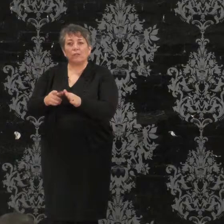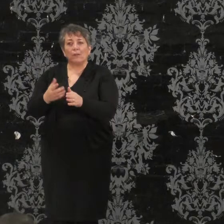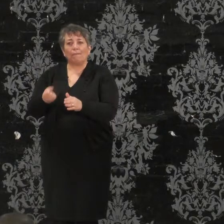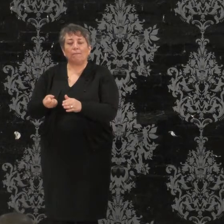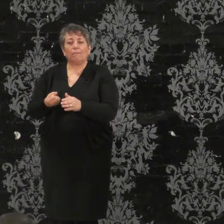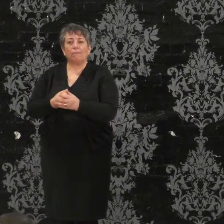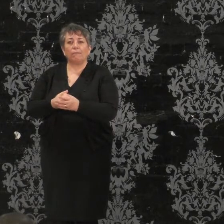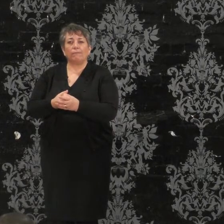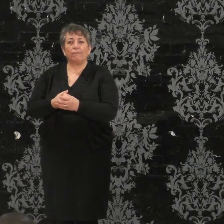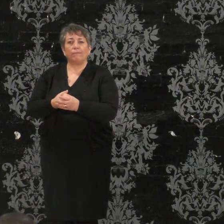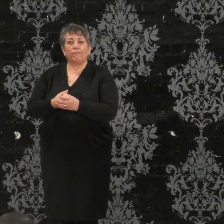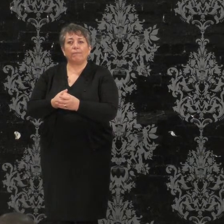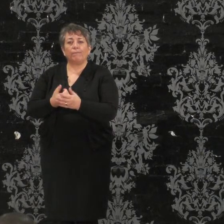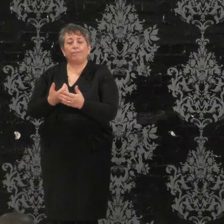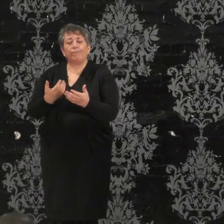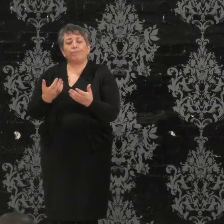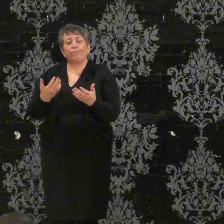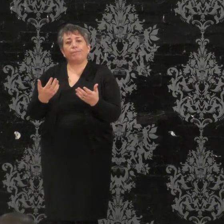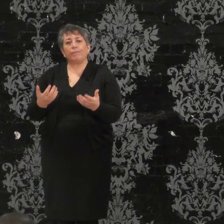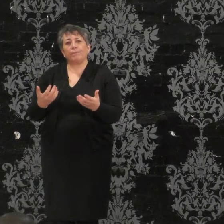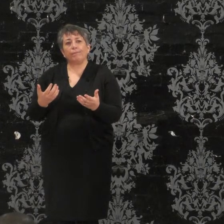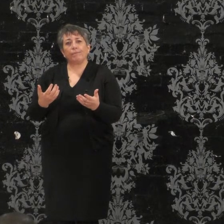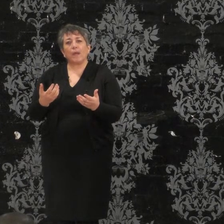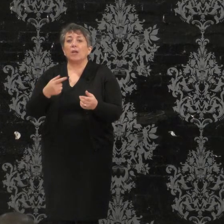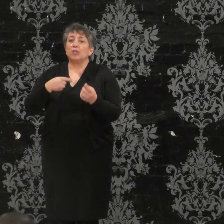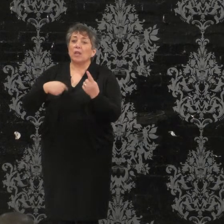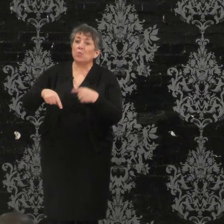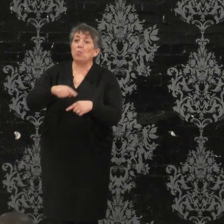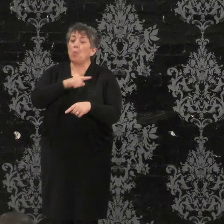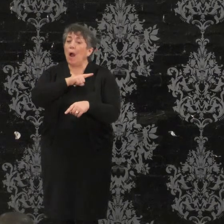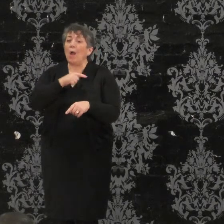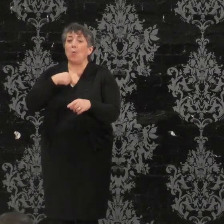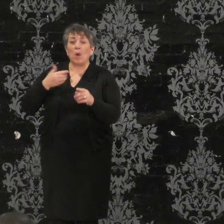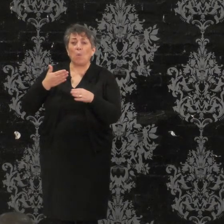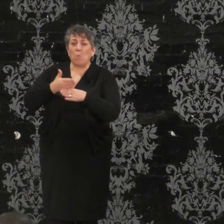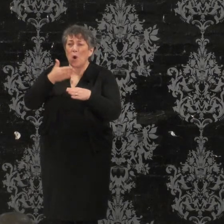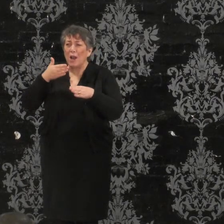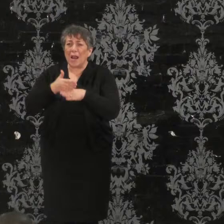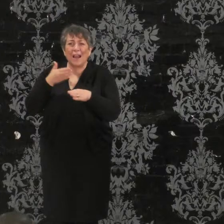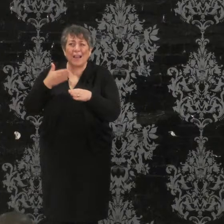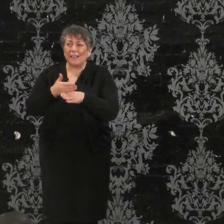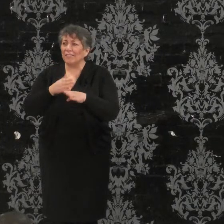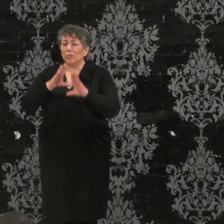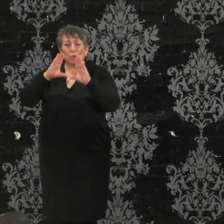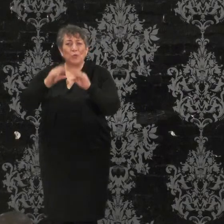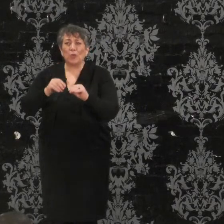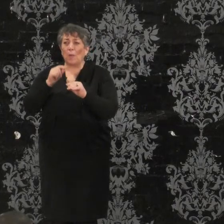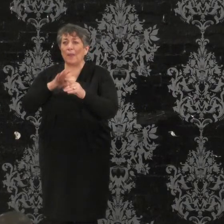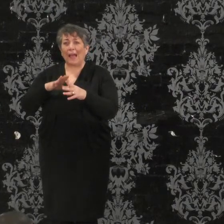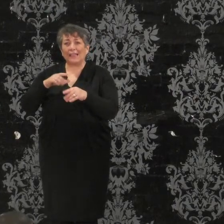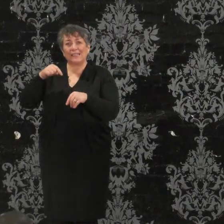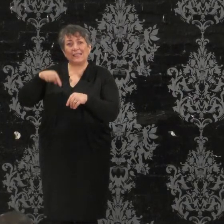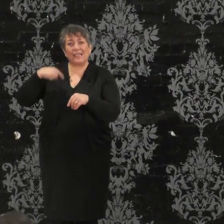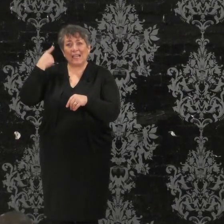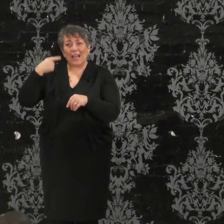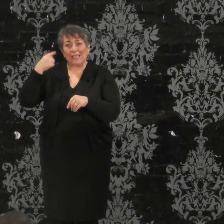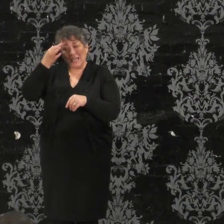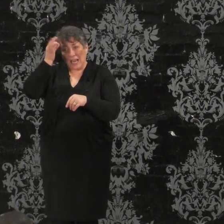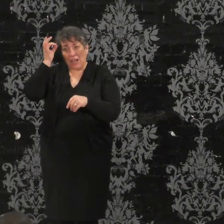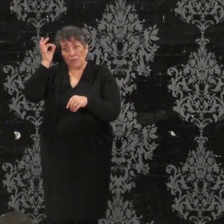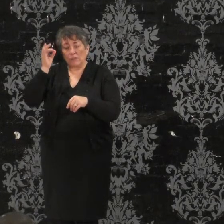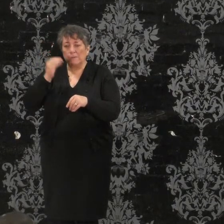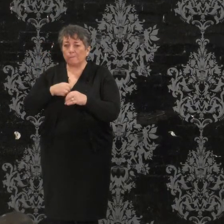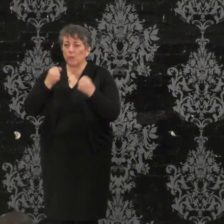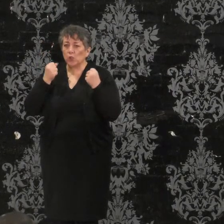work we're doing from City Hall, because I'm determined that we take action, not only